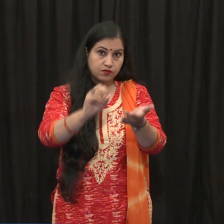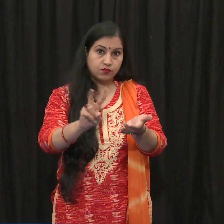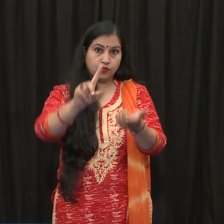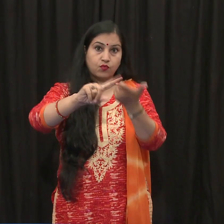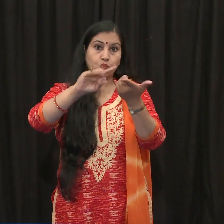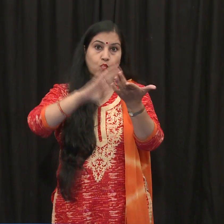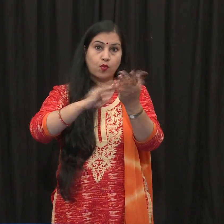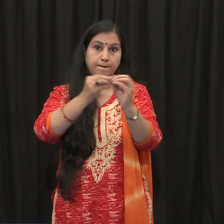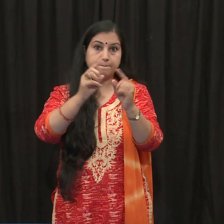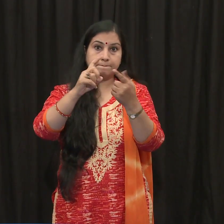1949,